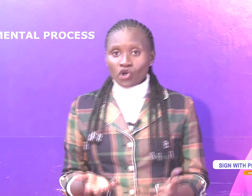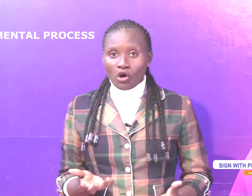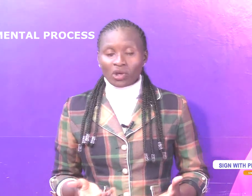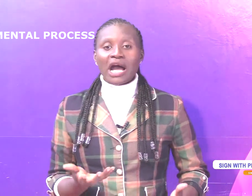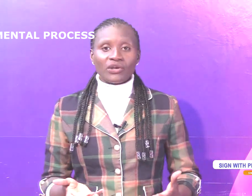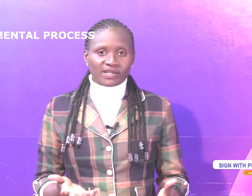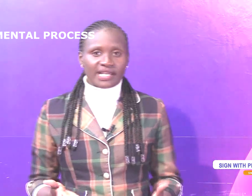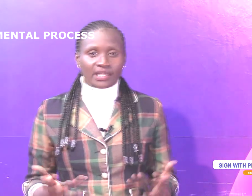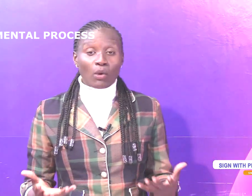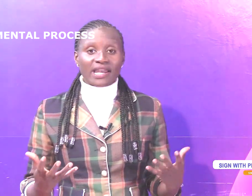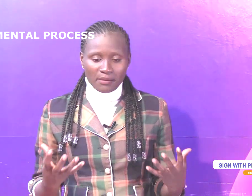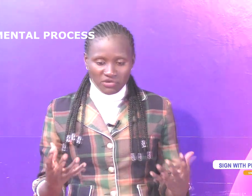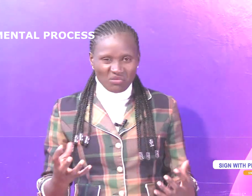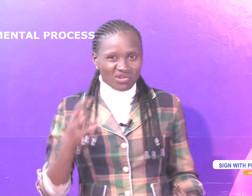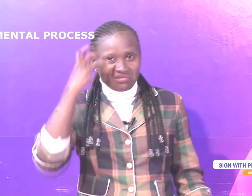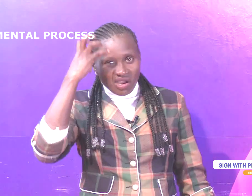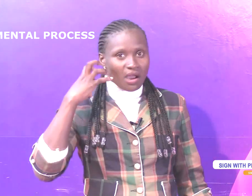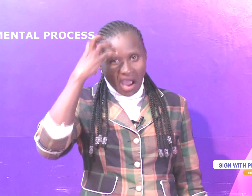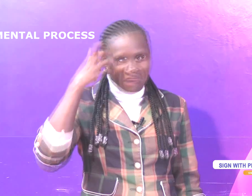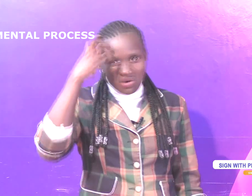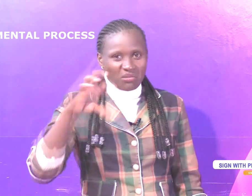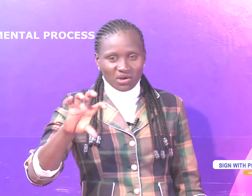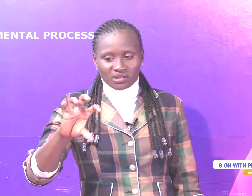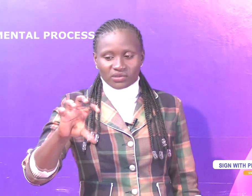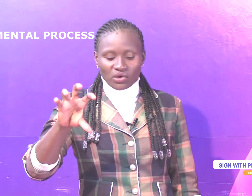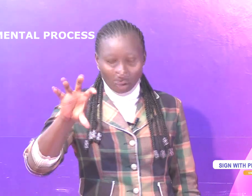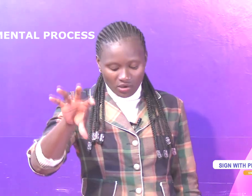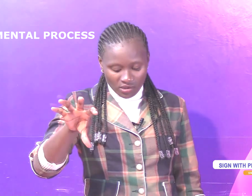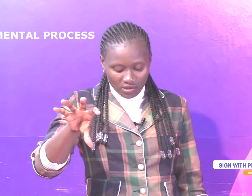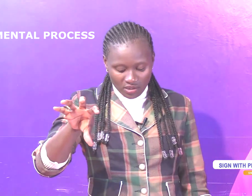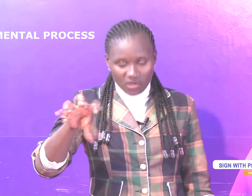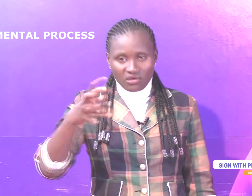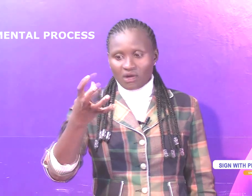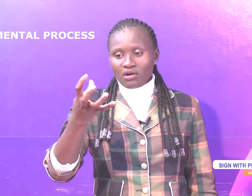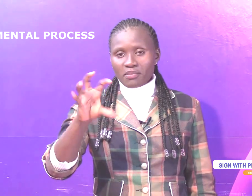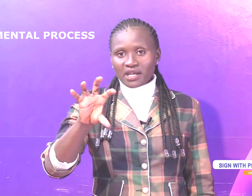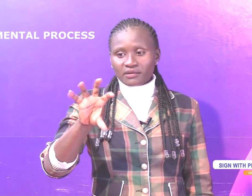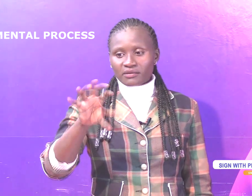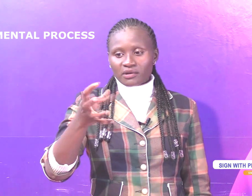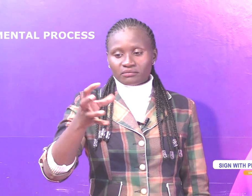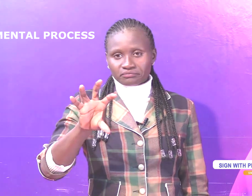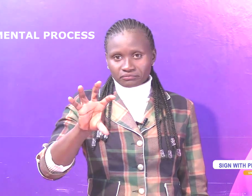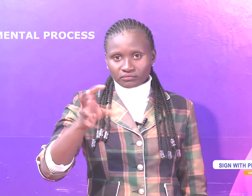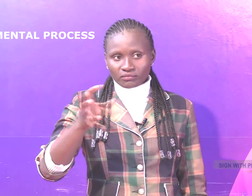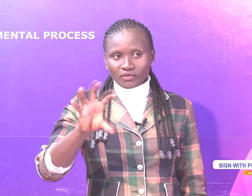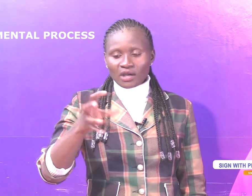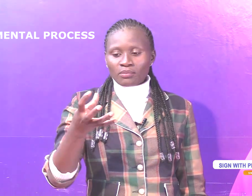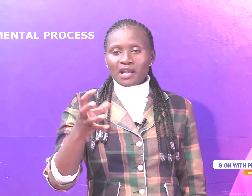How do we sign the word abnormal? Abnormal. So you're open palm, making